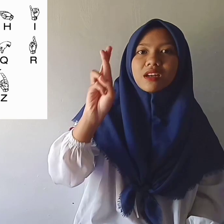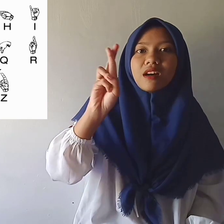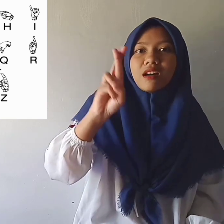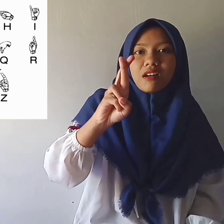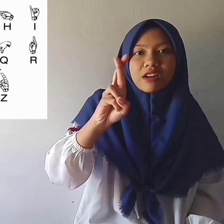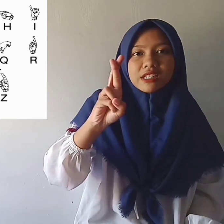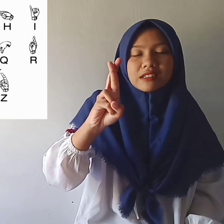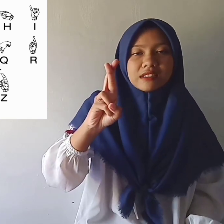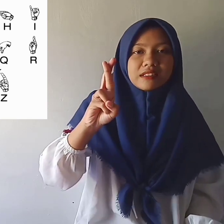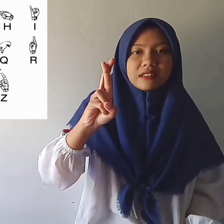R,